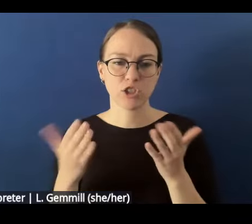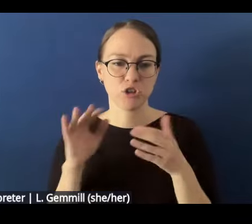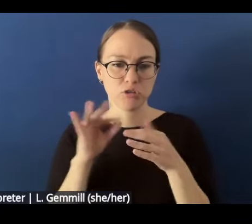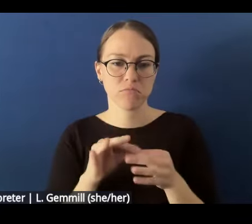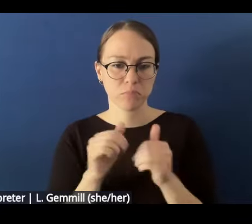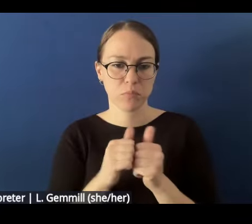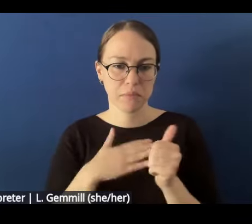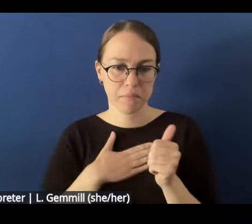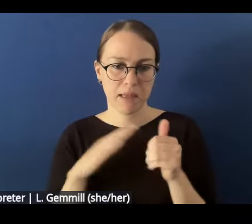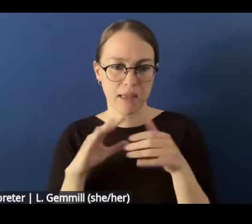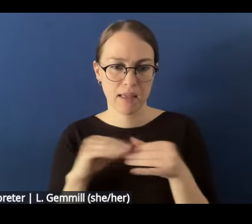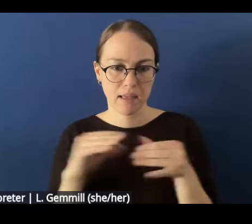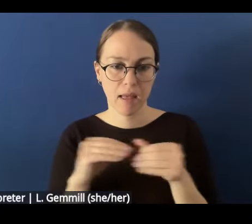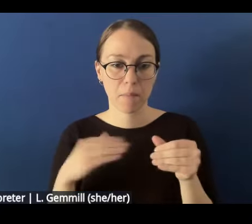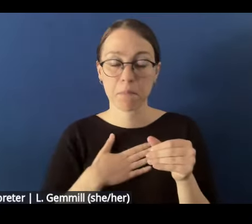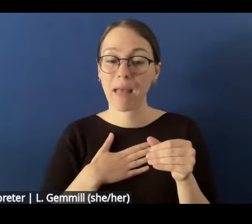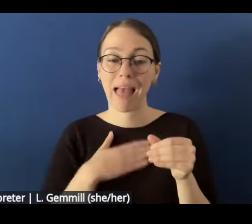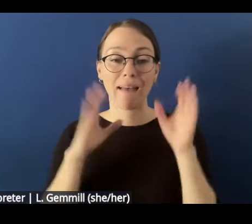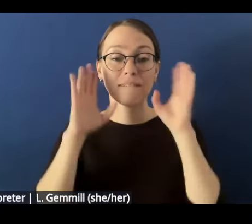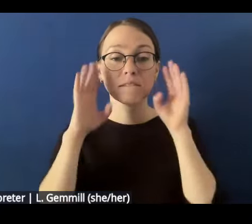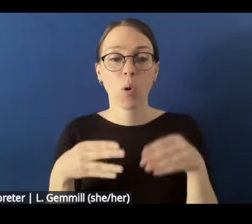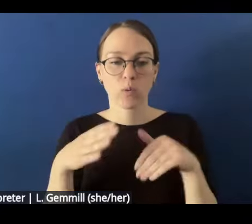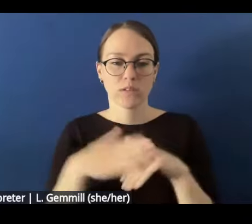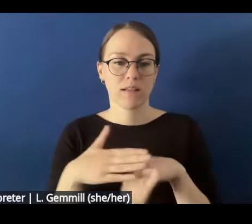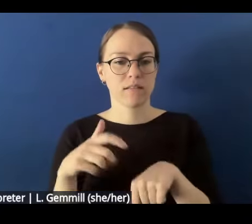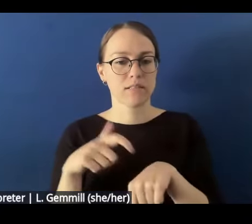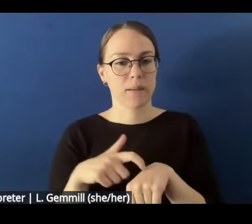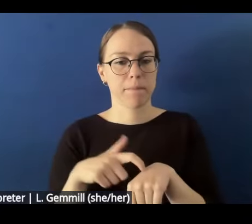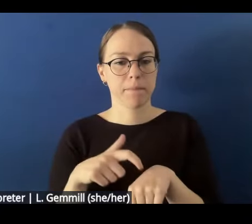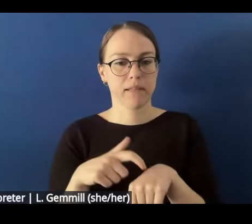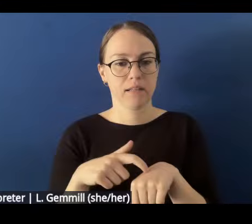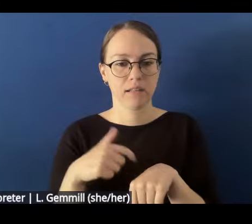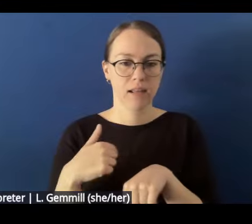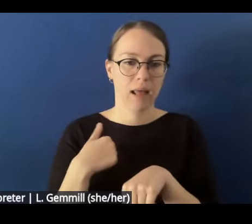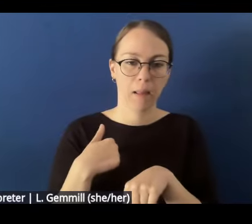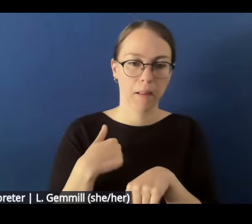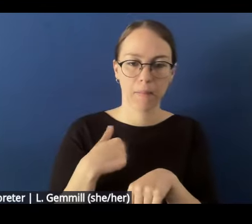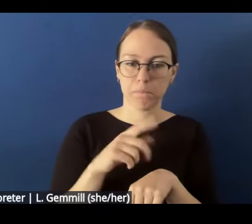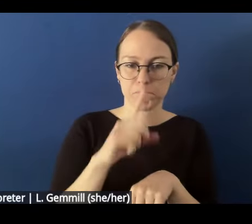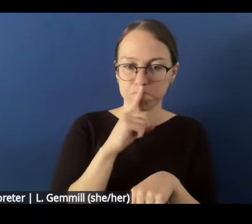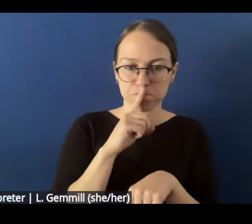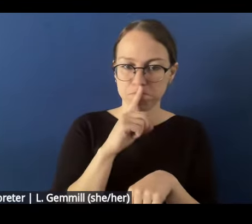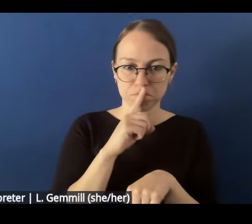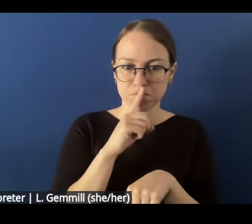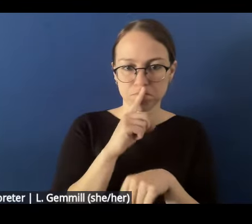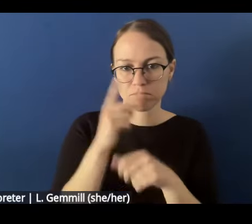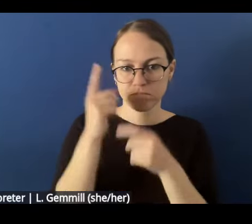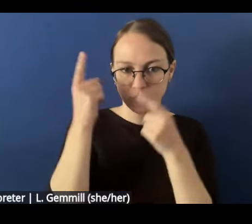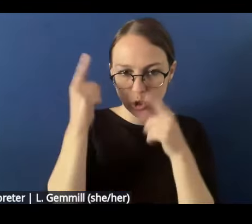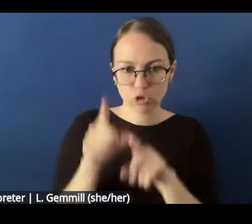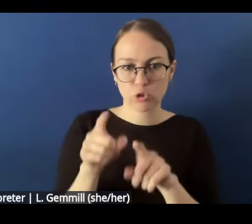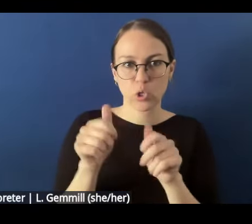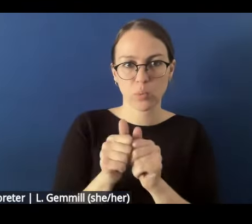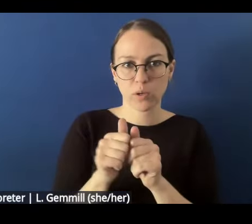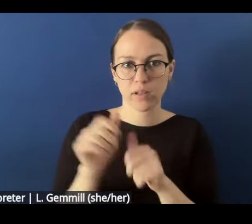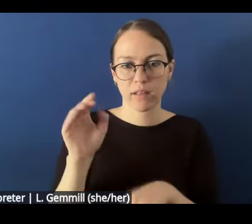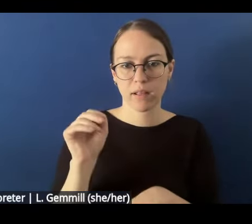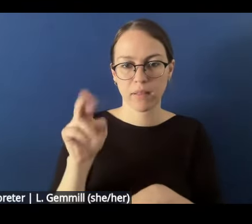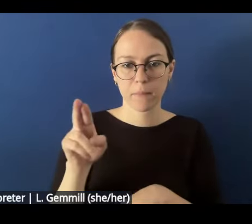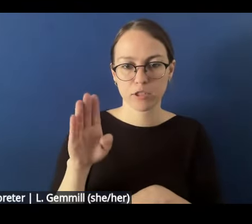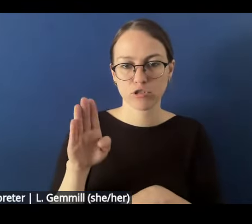not going to go into agreeing with Mr. Brewer because I tend to try not to do that sometimes. But